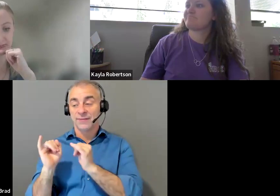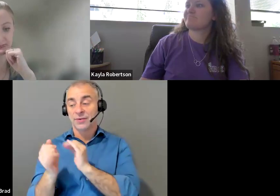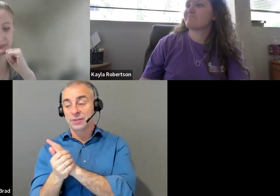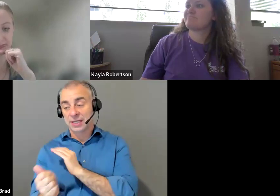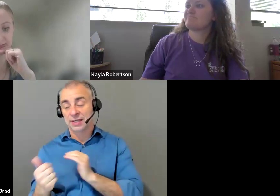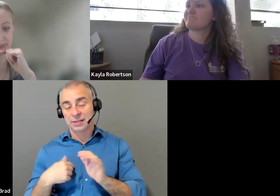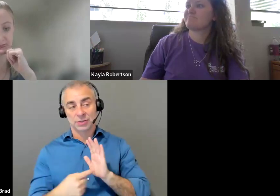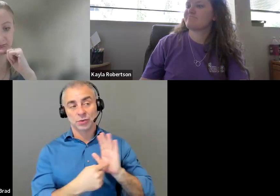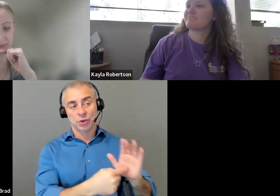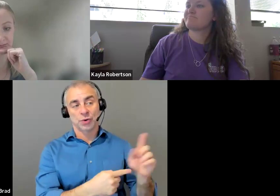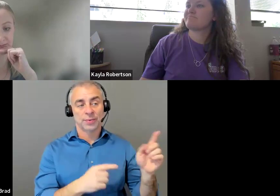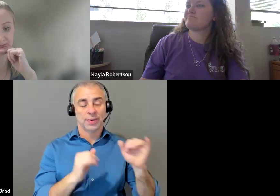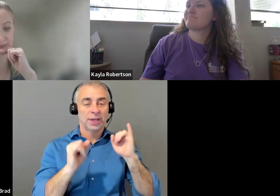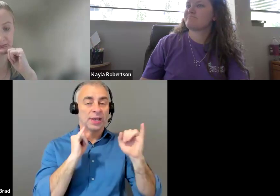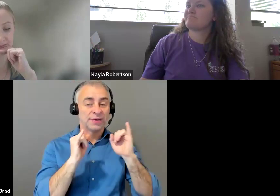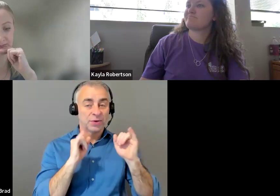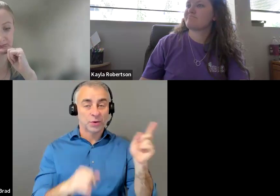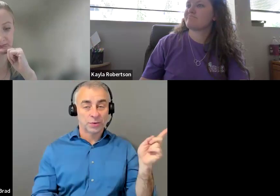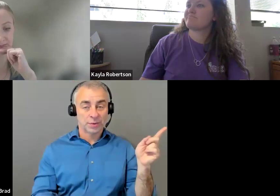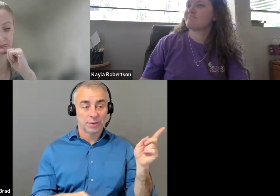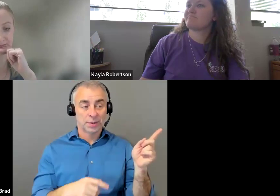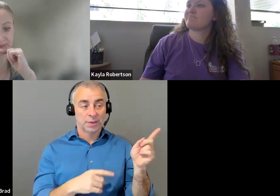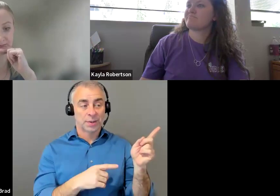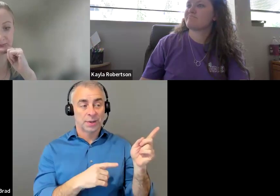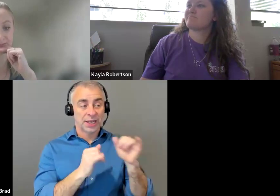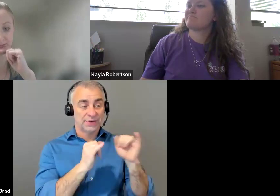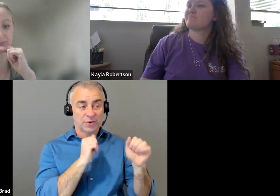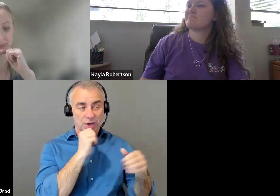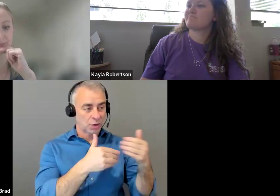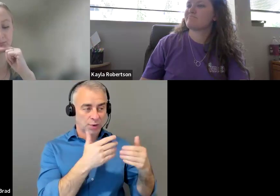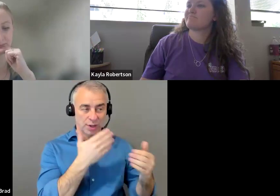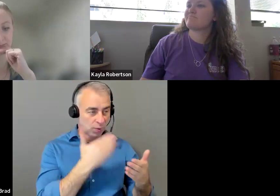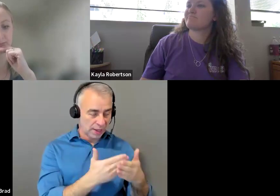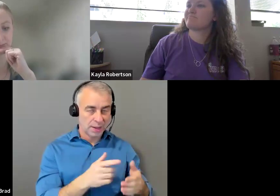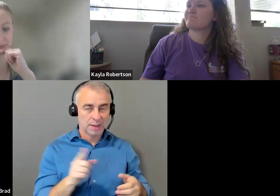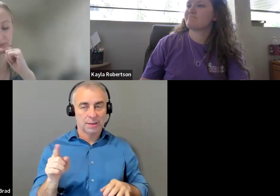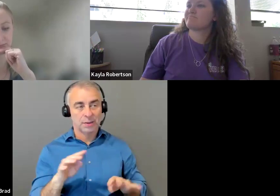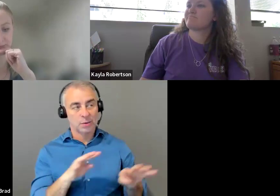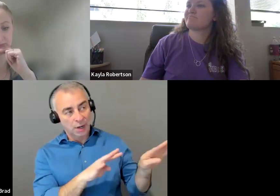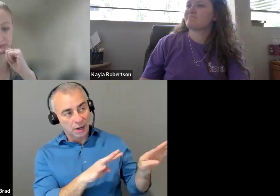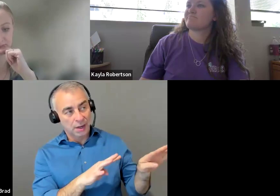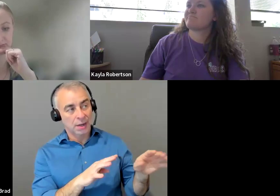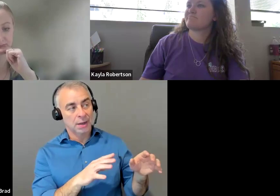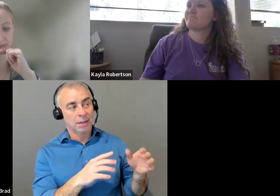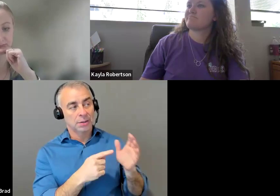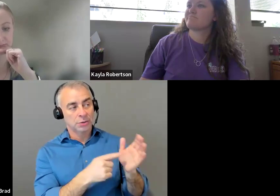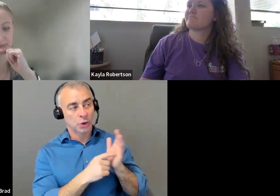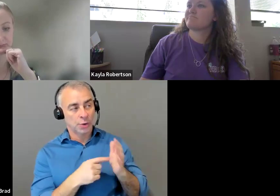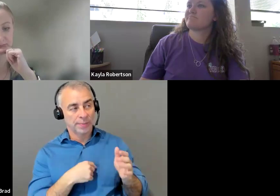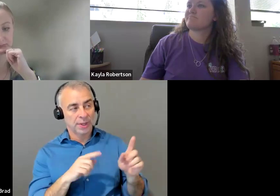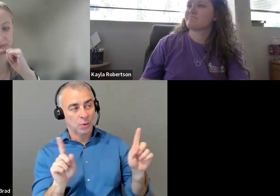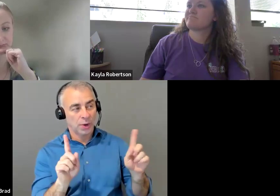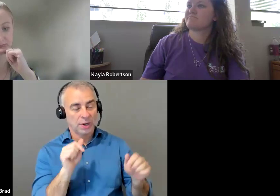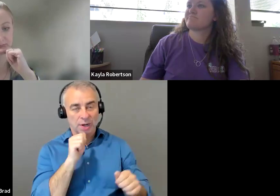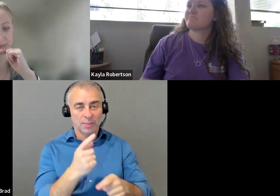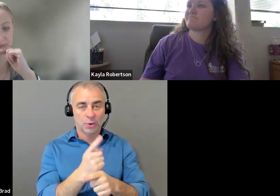interview of a video of an interview that's not going really well, and have them kind of point out the things that are inappropriate